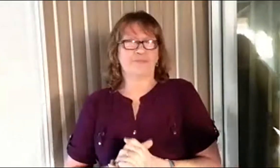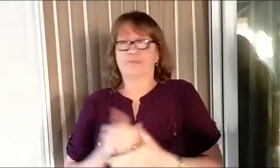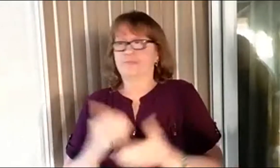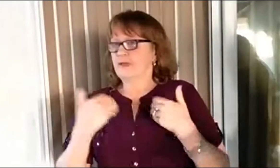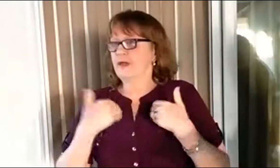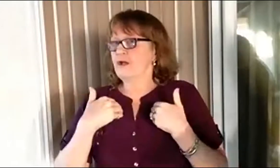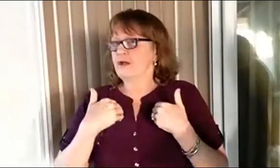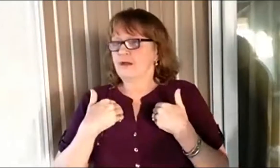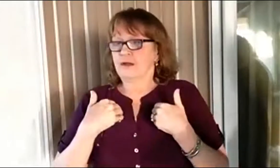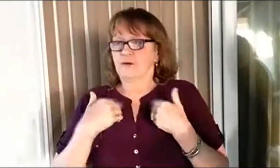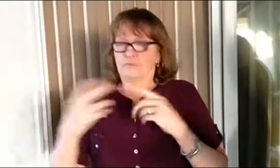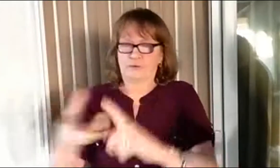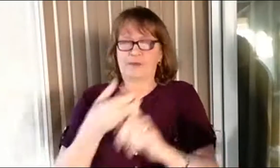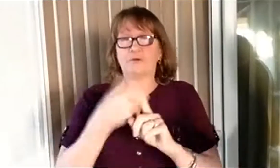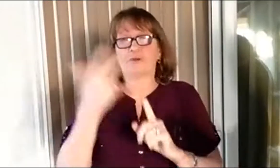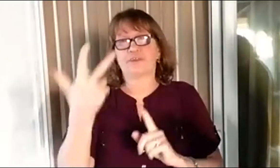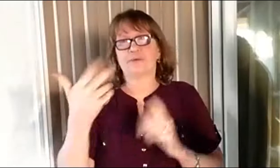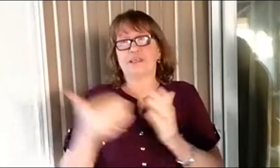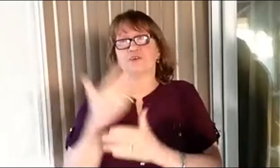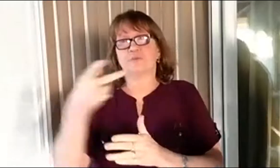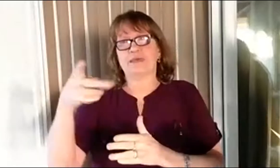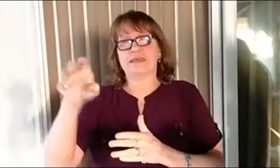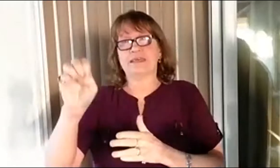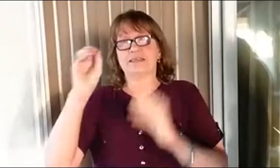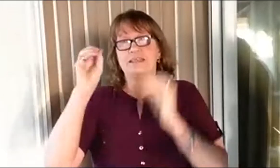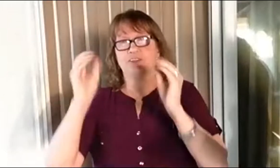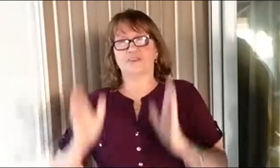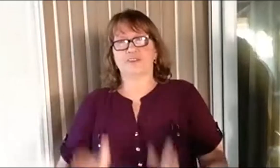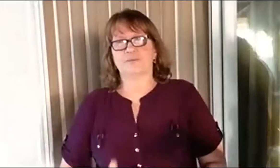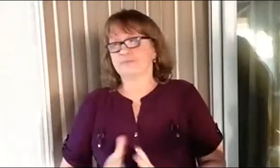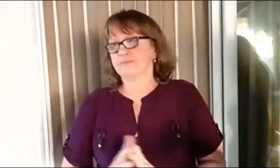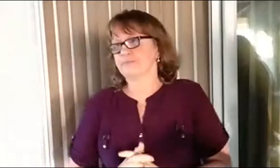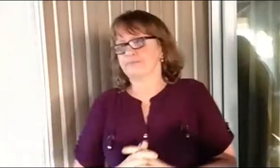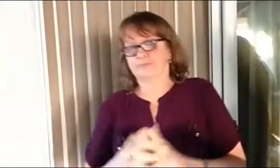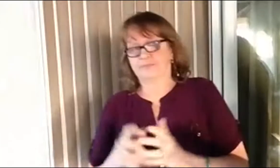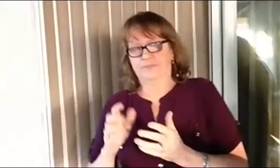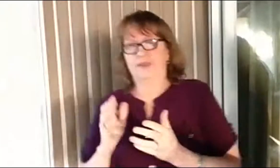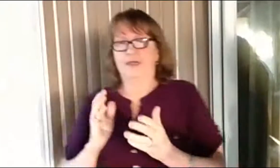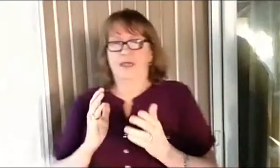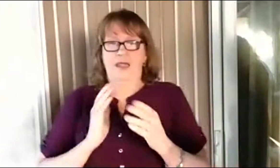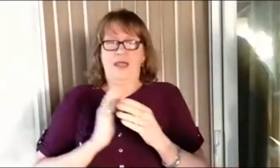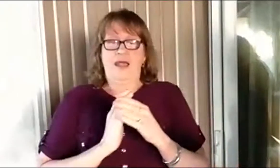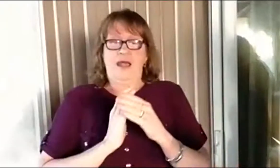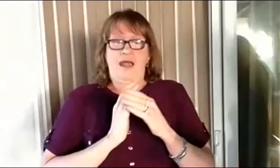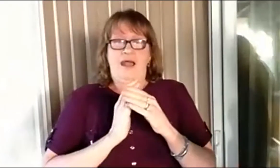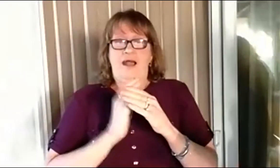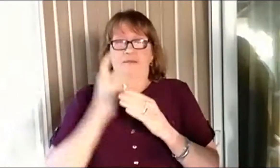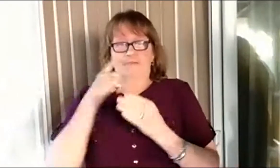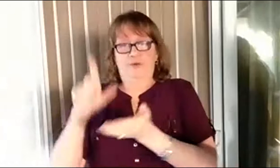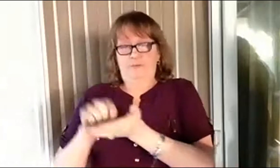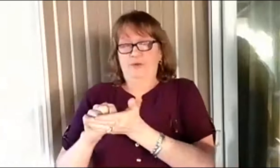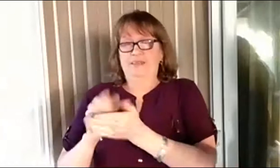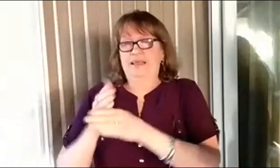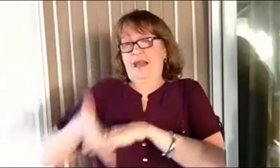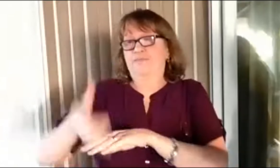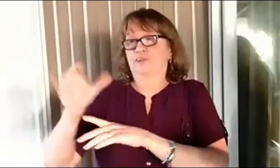PE teachers. We recruited 3 new PE teachers. After Mr. Galvin passed away, John Galvin passed For